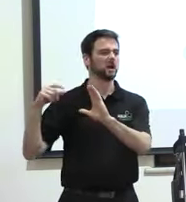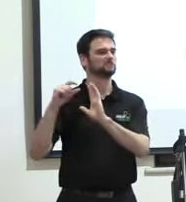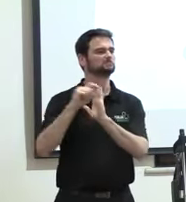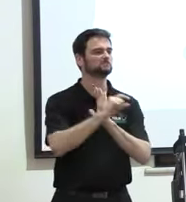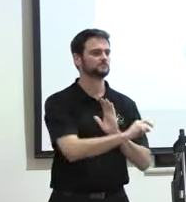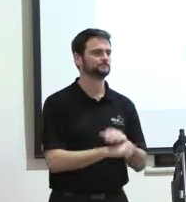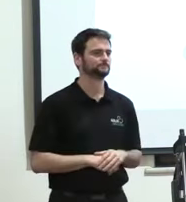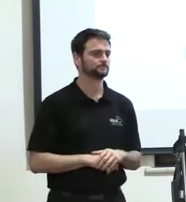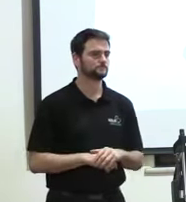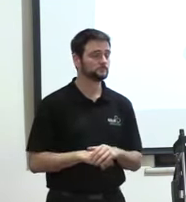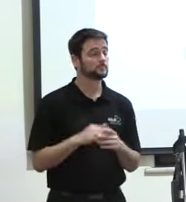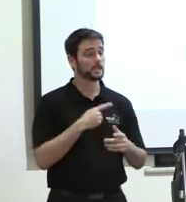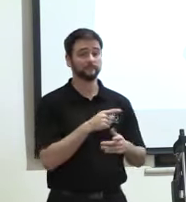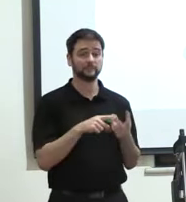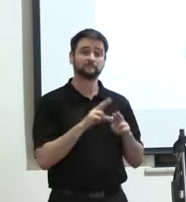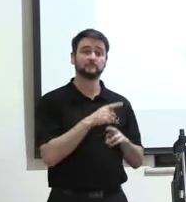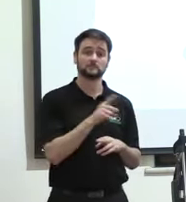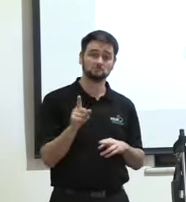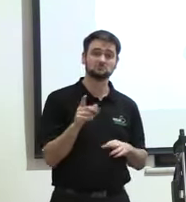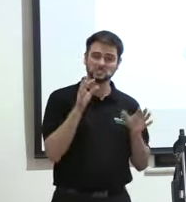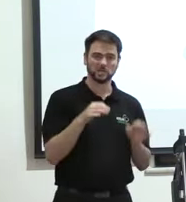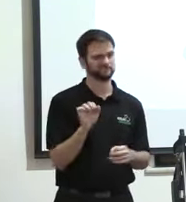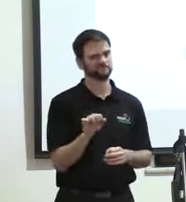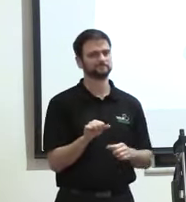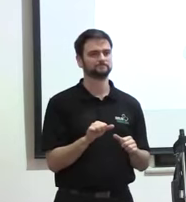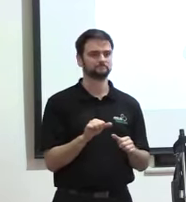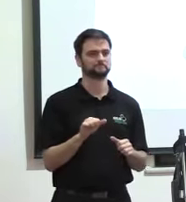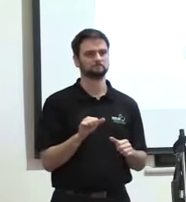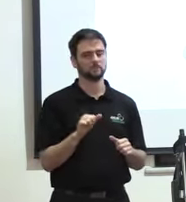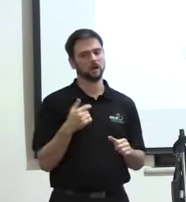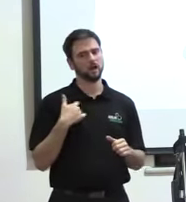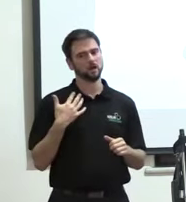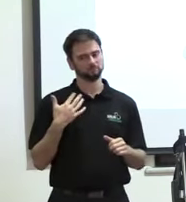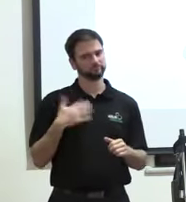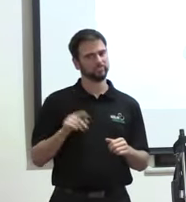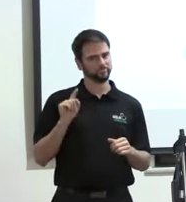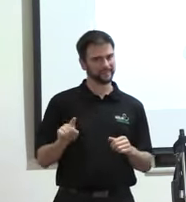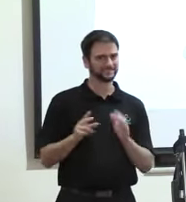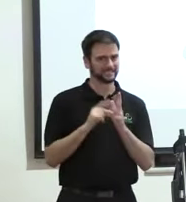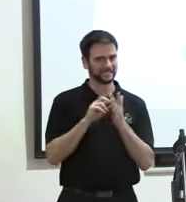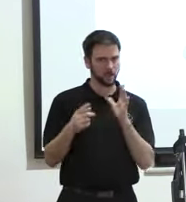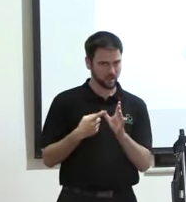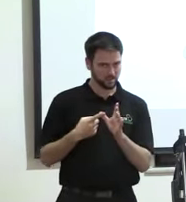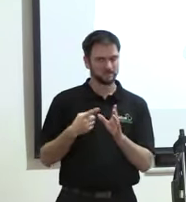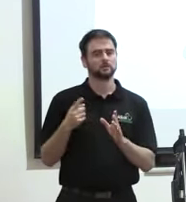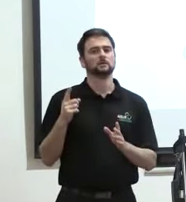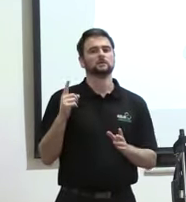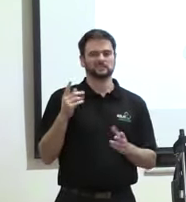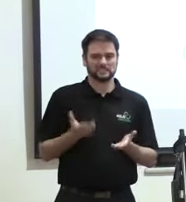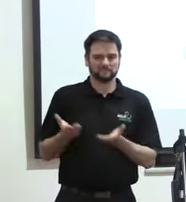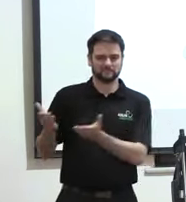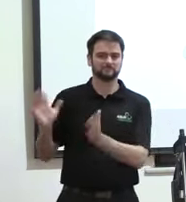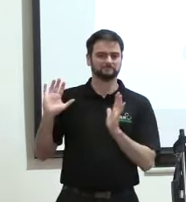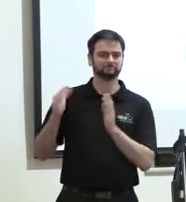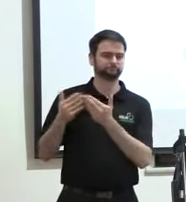if you do this, if you choose this method, importantly, it means that you can only use